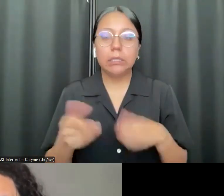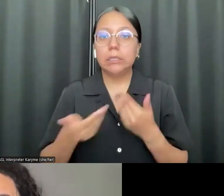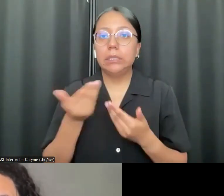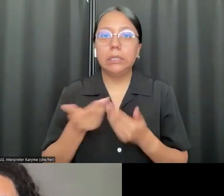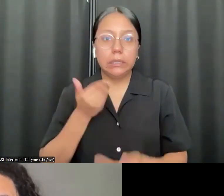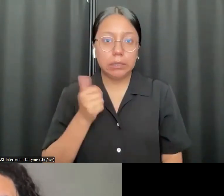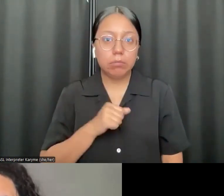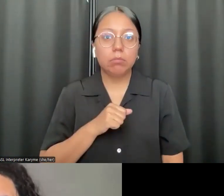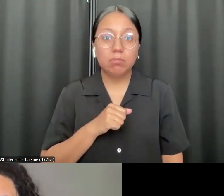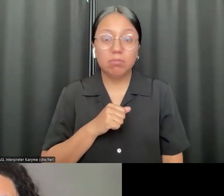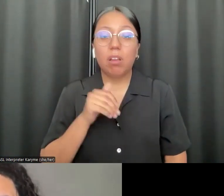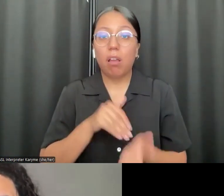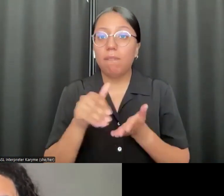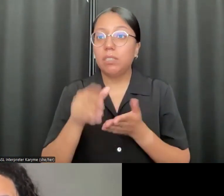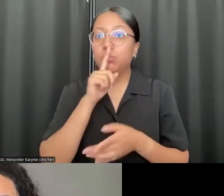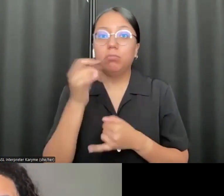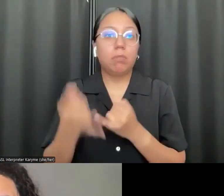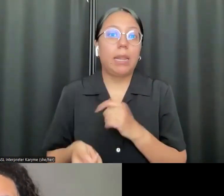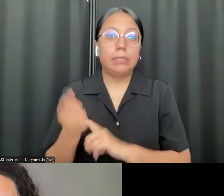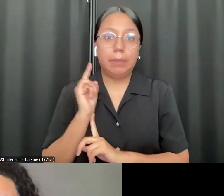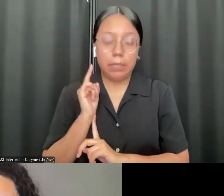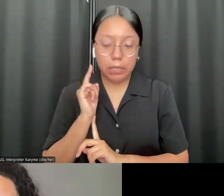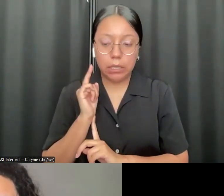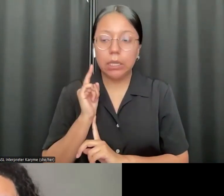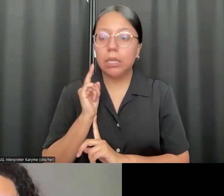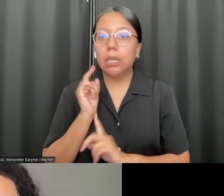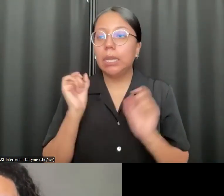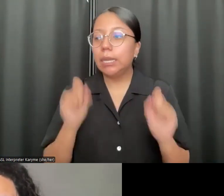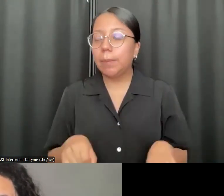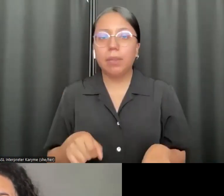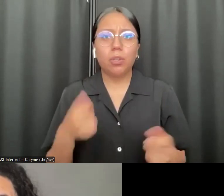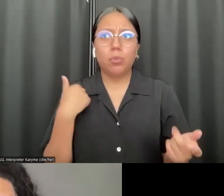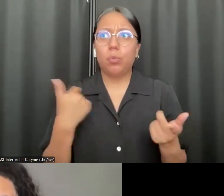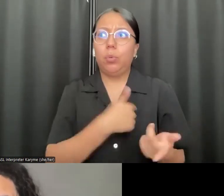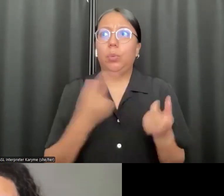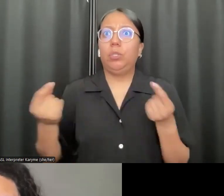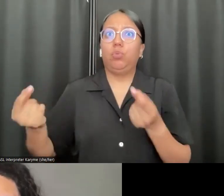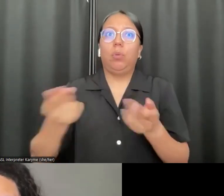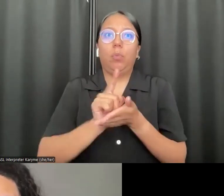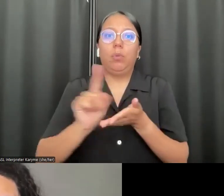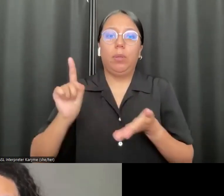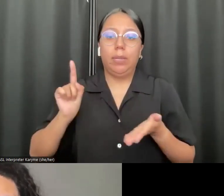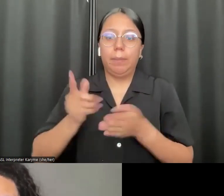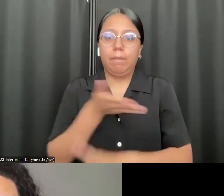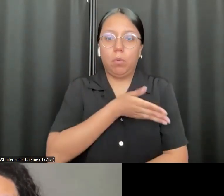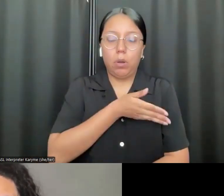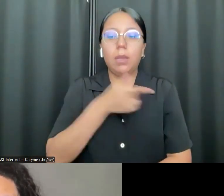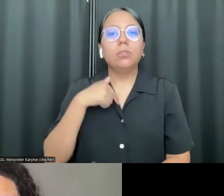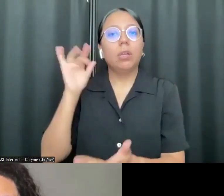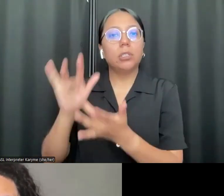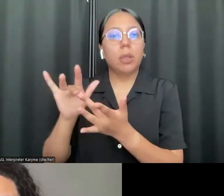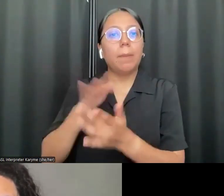I gestate stuff a lot and then I go, okay, what are we doing like a week before? So I reached out to my friend Reed, who is an incredible